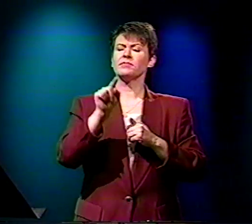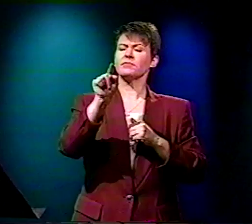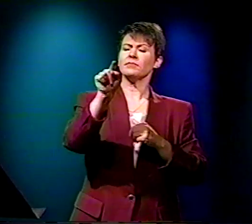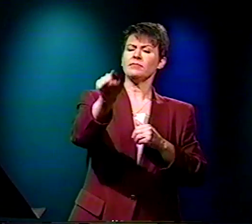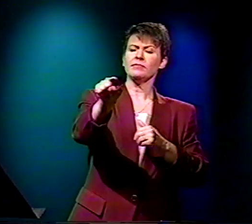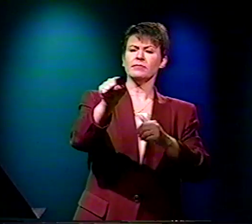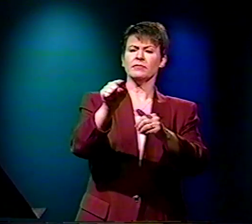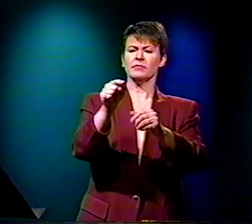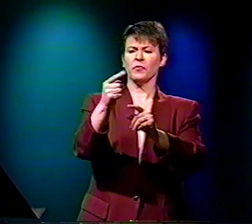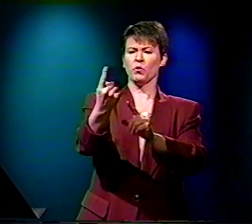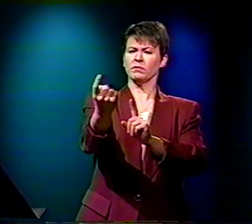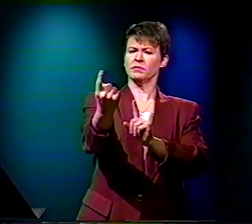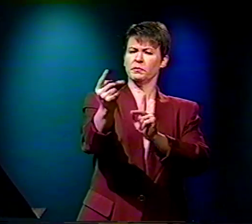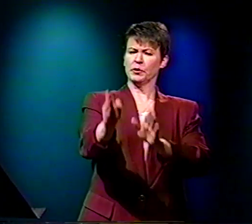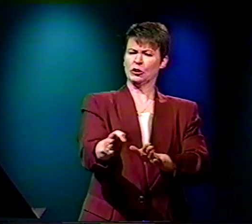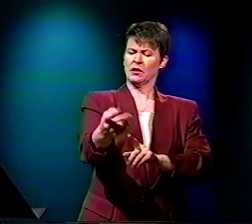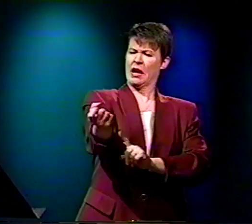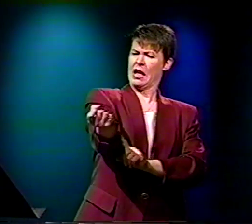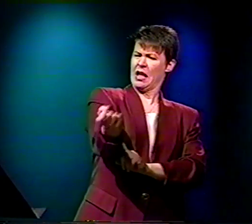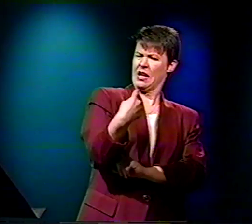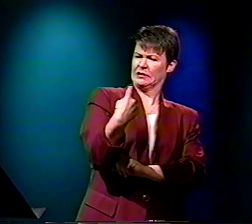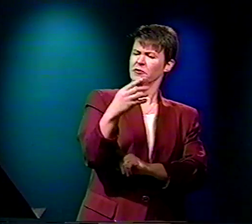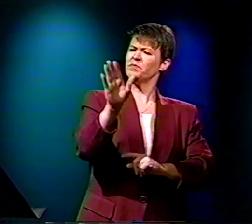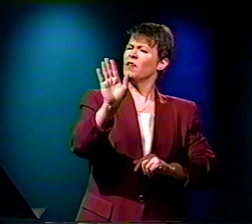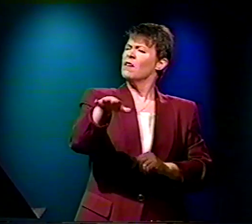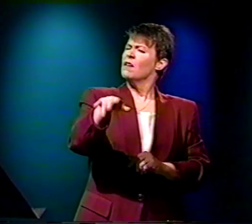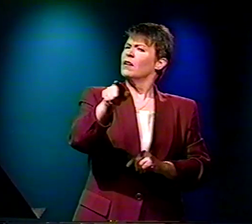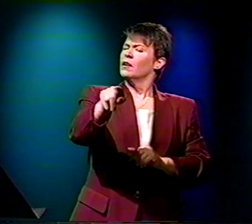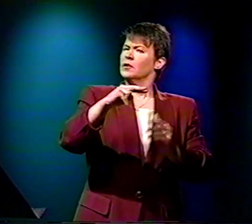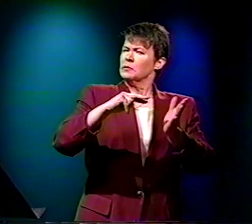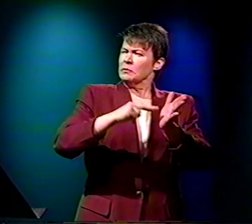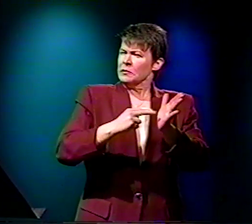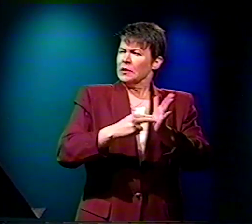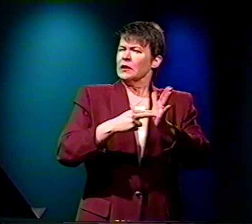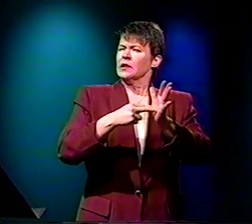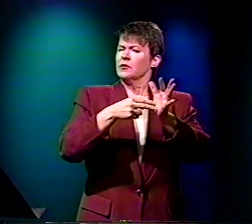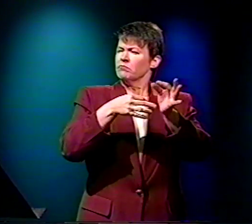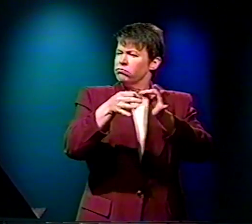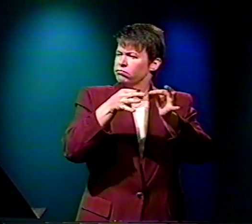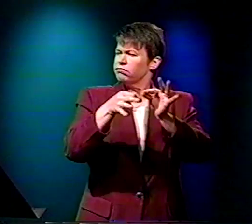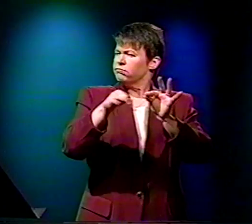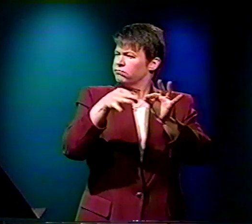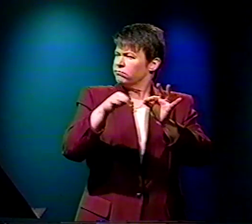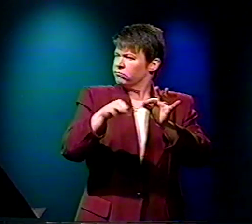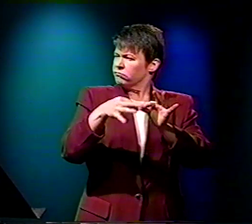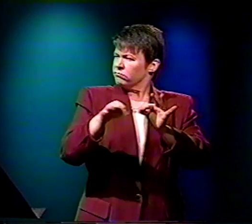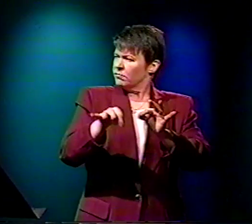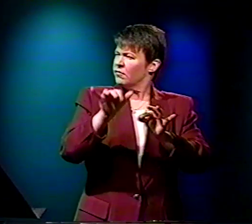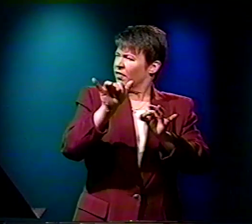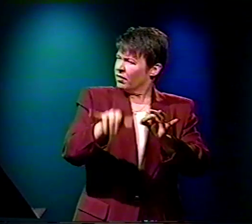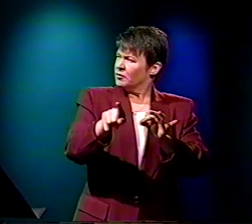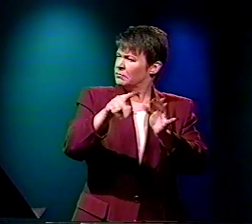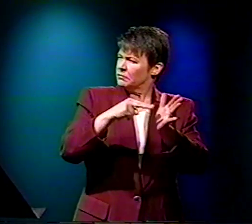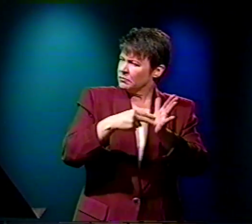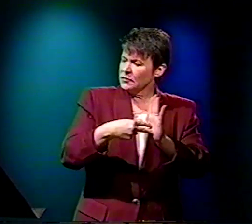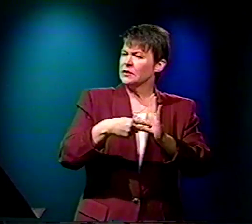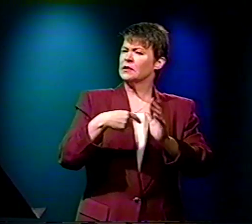them. And there was an interpreter that asked me at that time then, is that